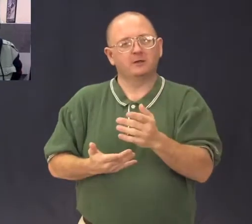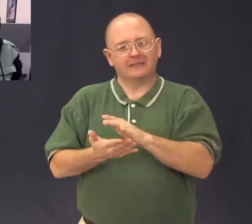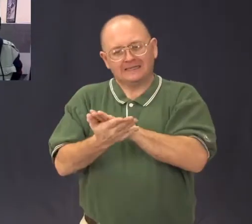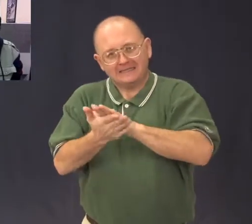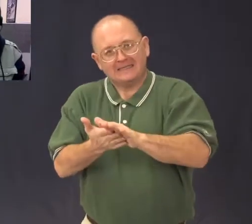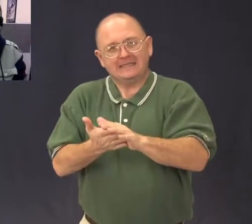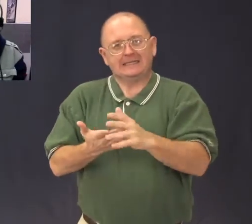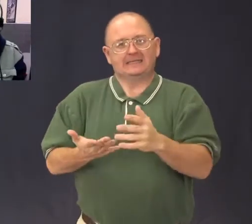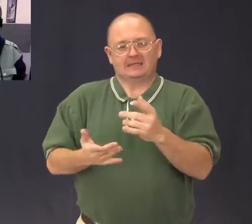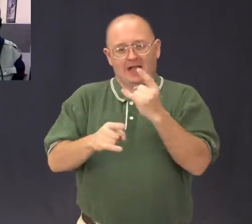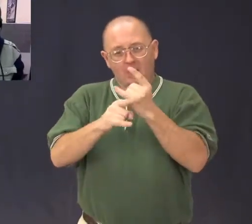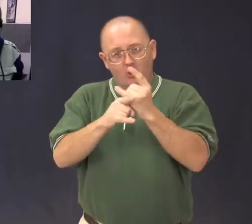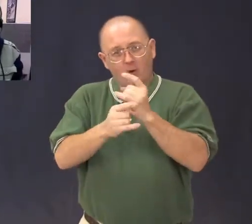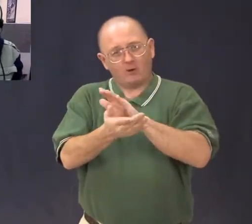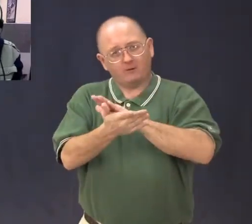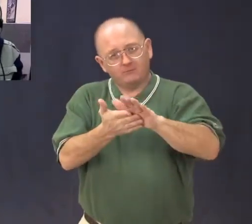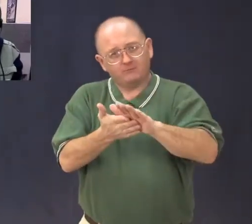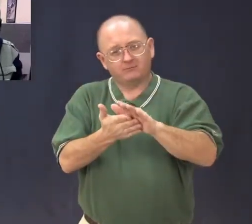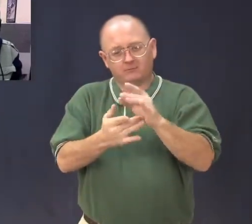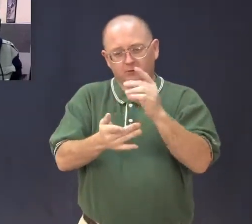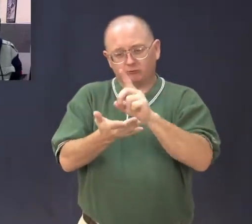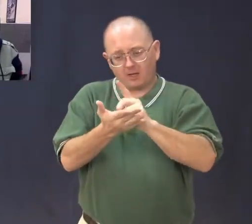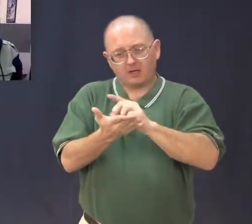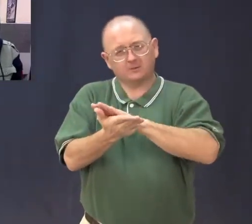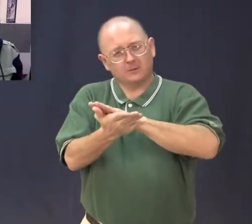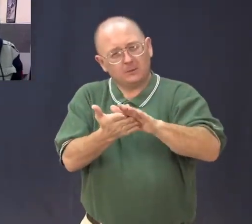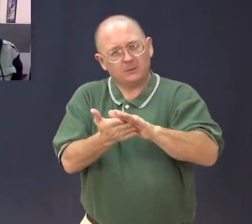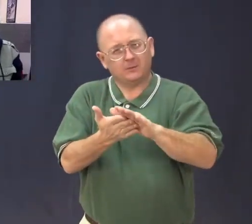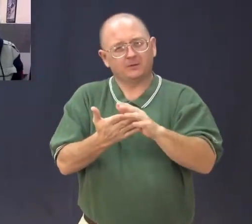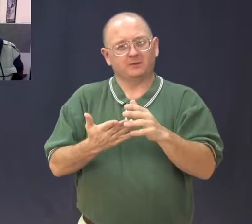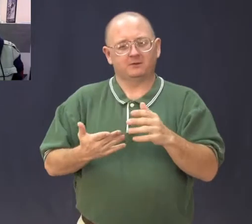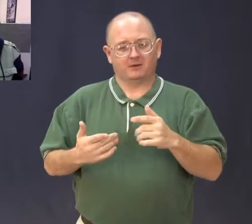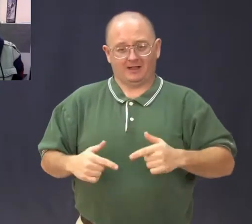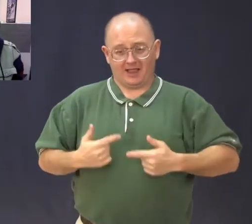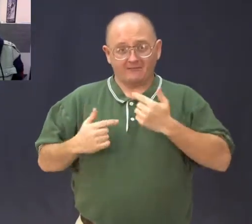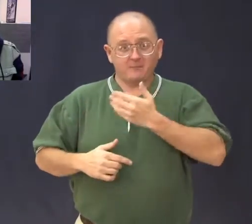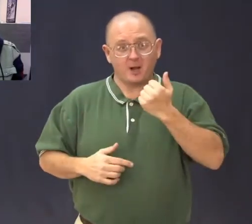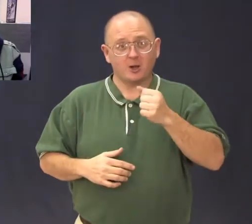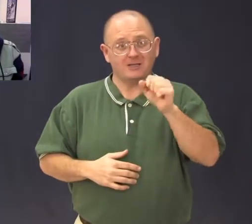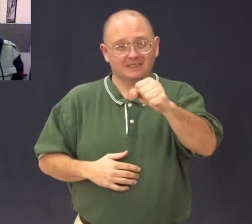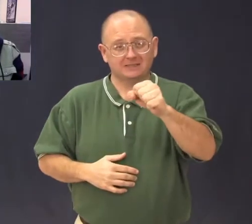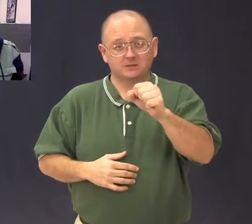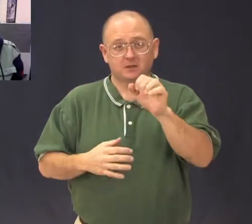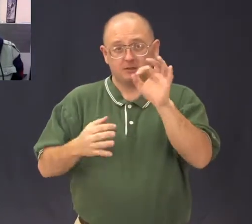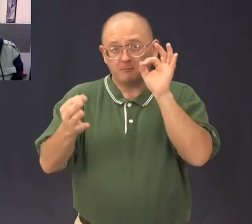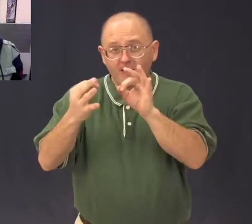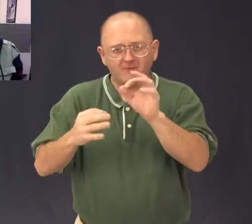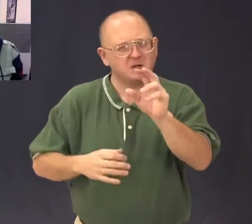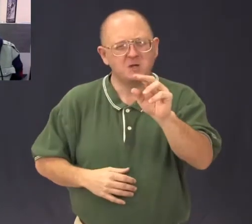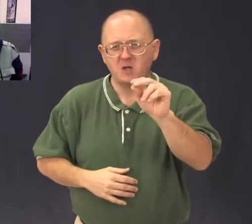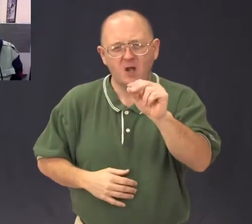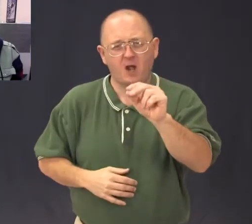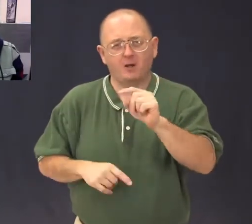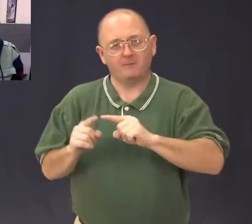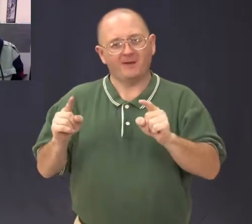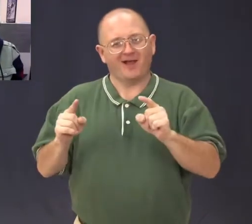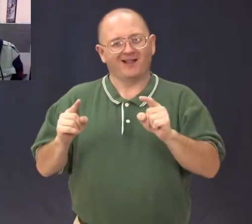stage. And the Deaf Off Drugs and Alcohol program also really helped me to stay sober. You can reach